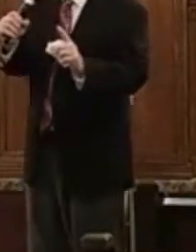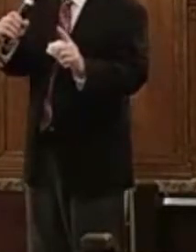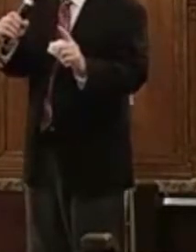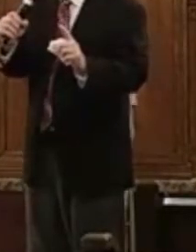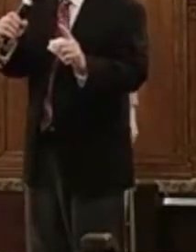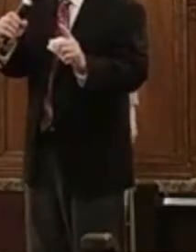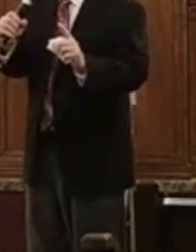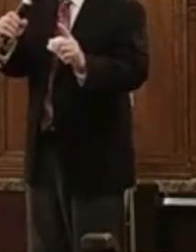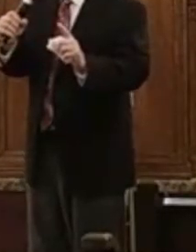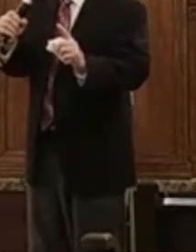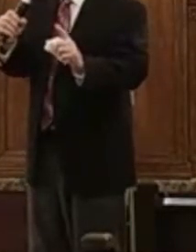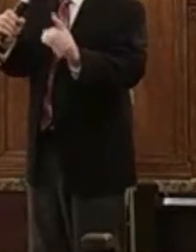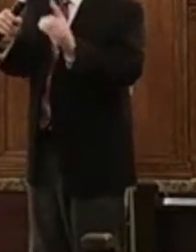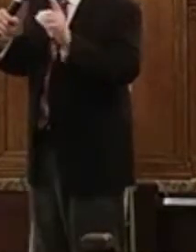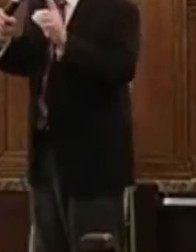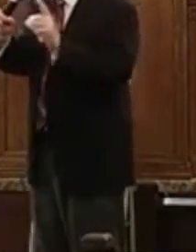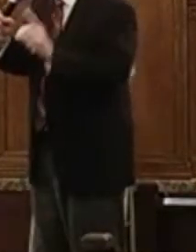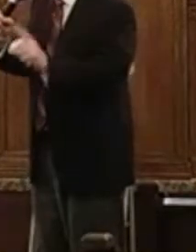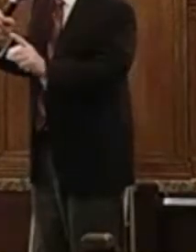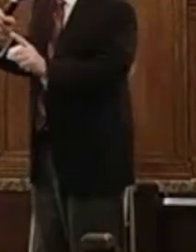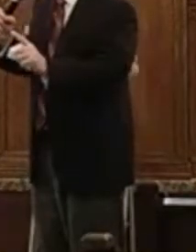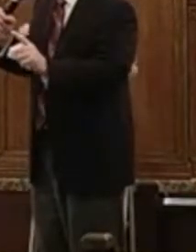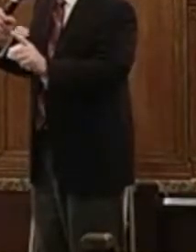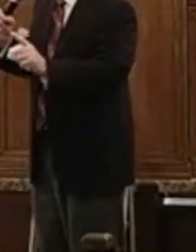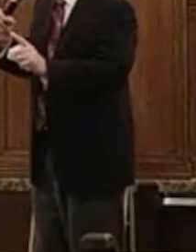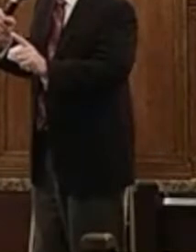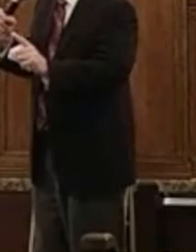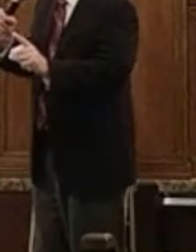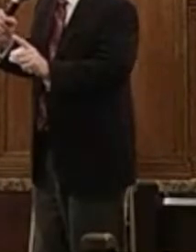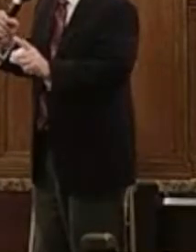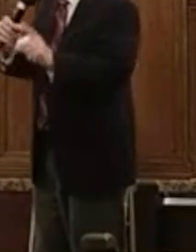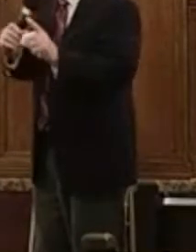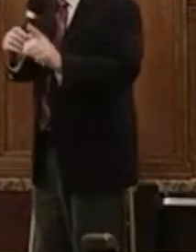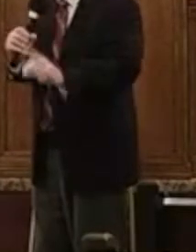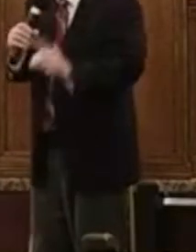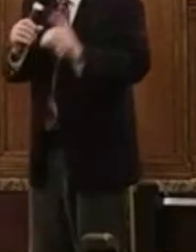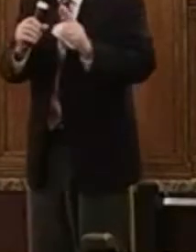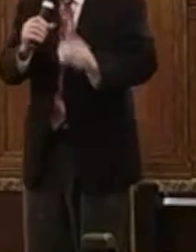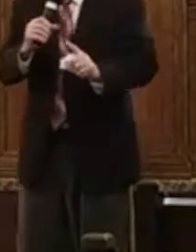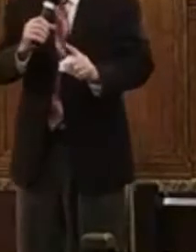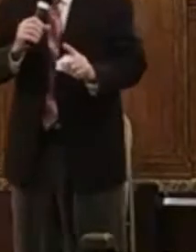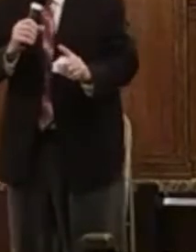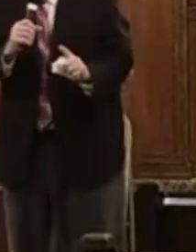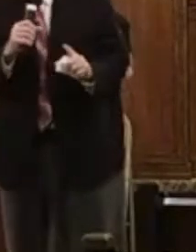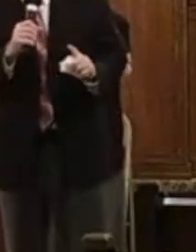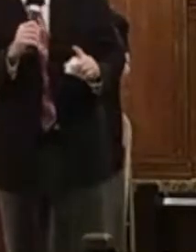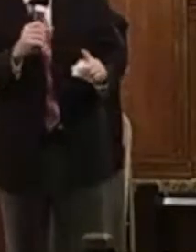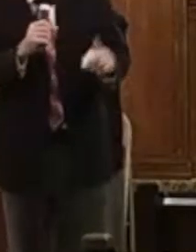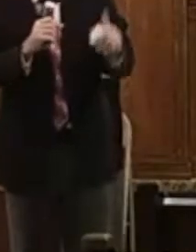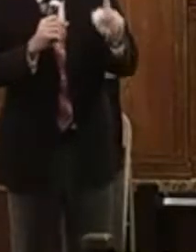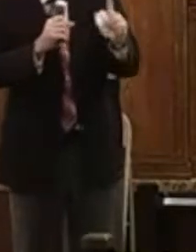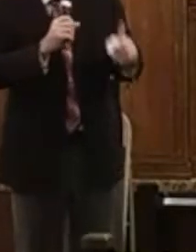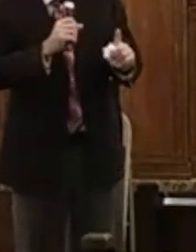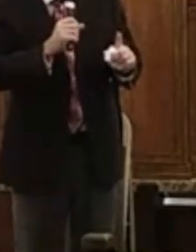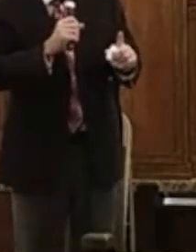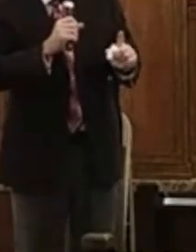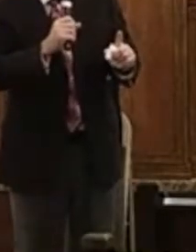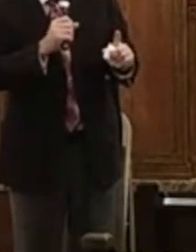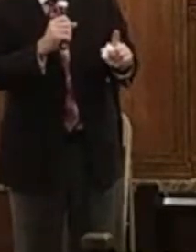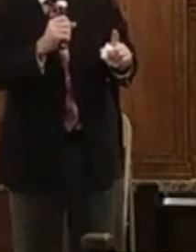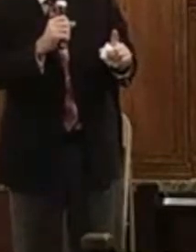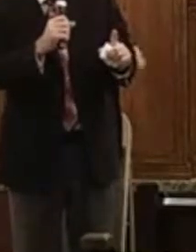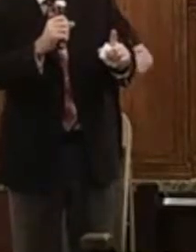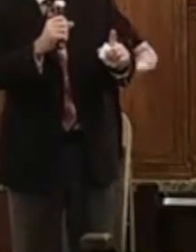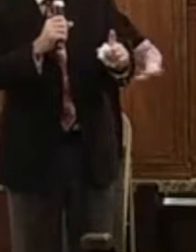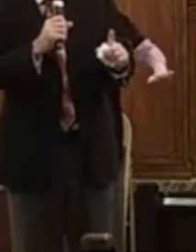Moses, take off your shoes. For the ground you're standing on is holy ground.